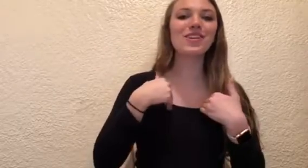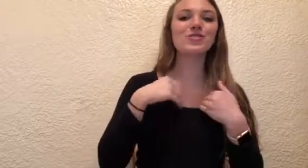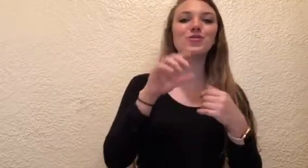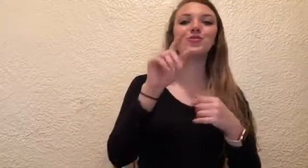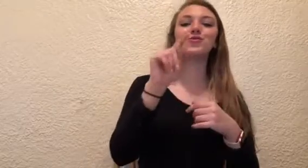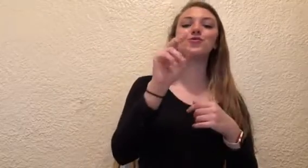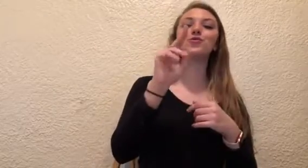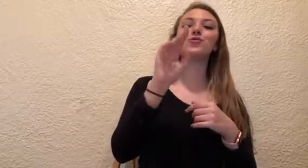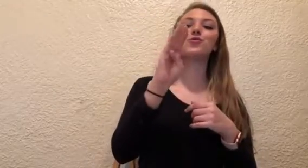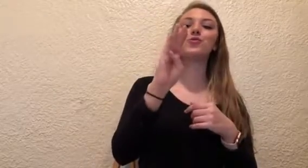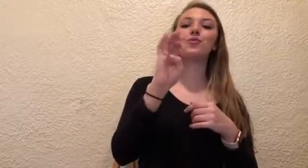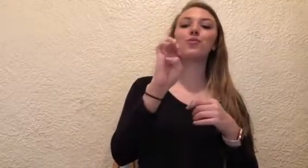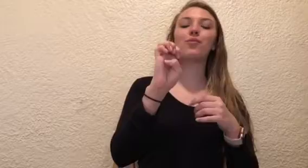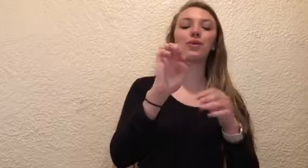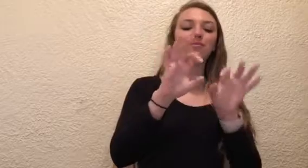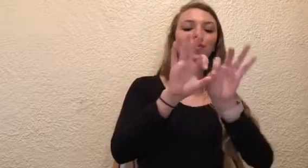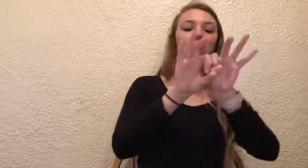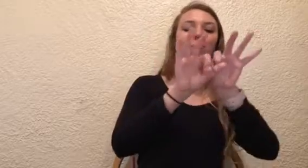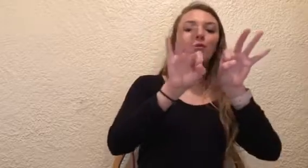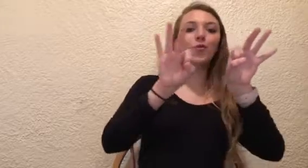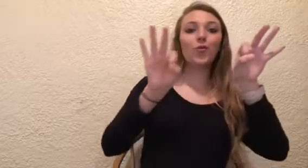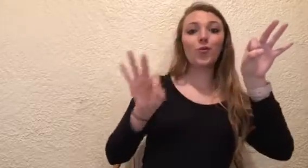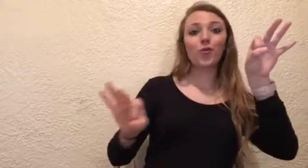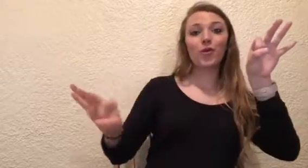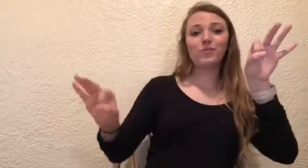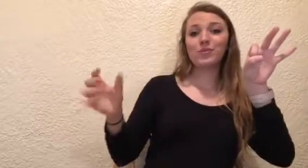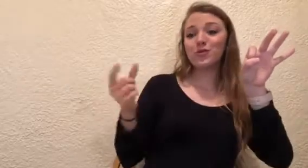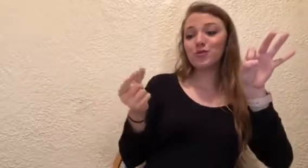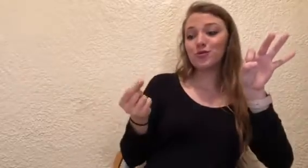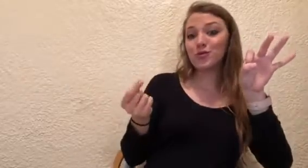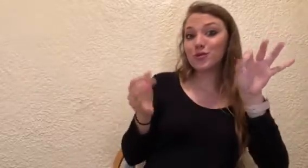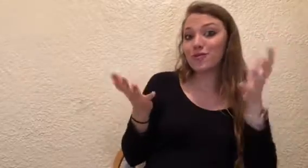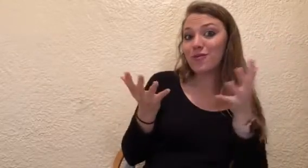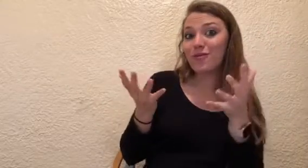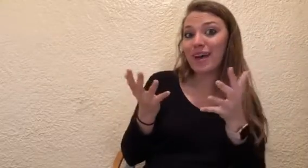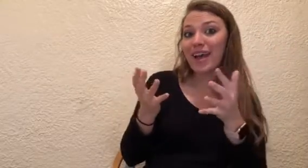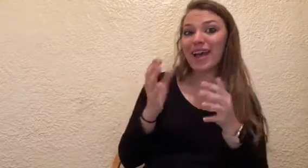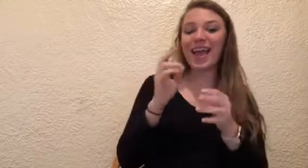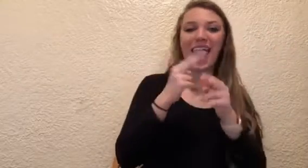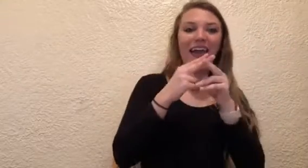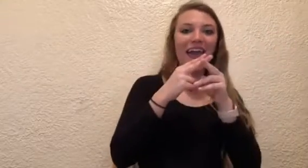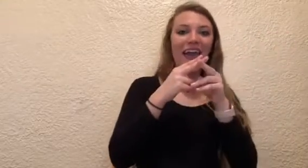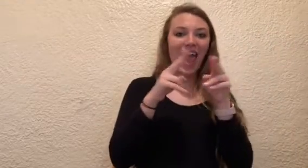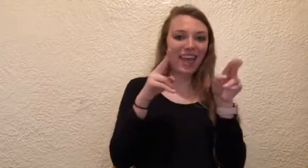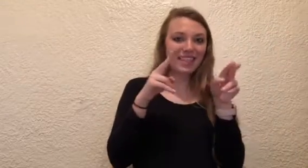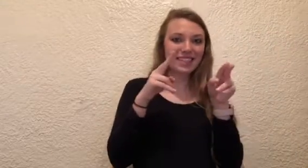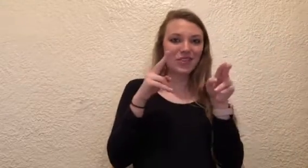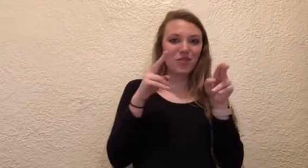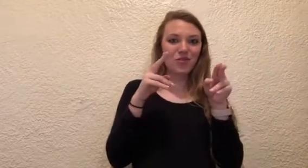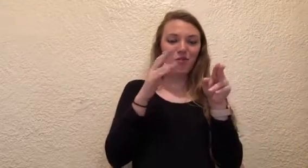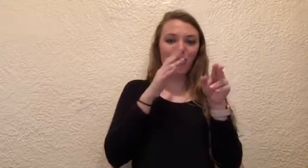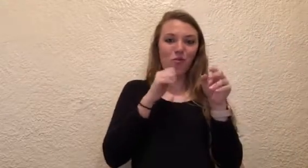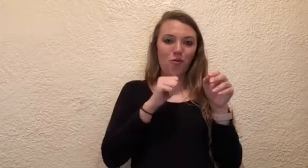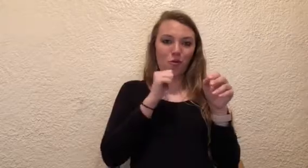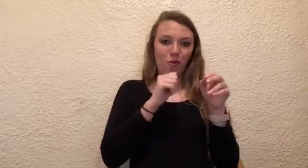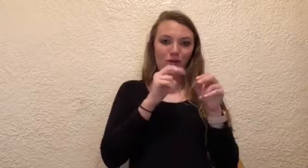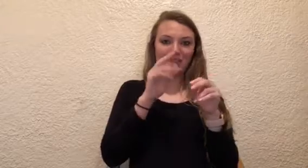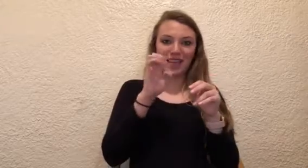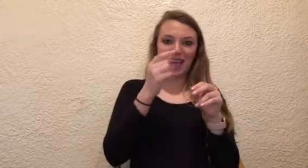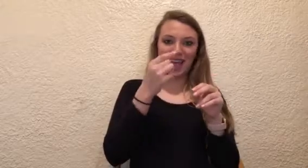does is it delivers the eggs. The eggs go through that tube and they deliver it in the ground, okay?